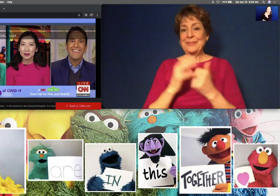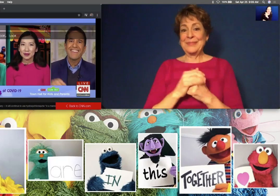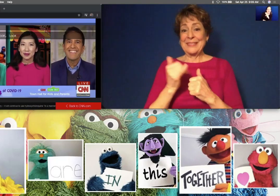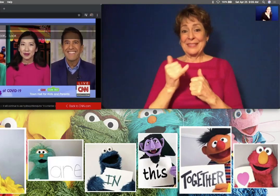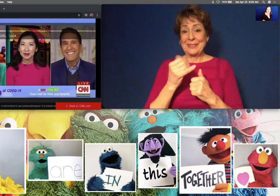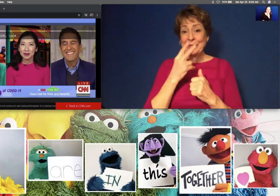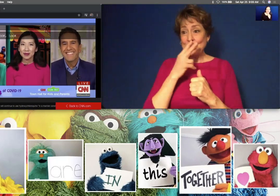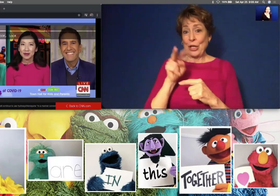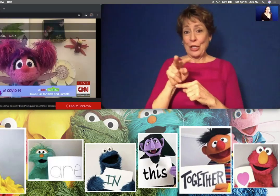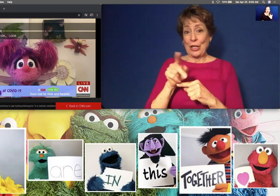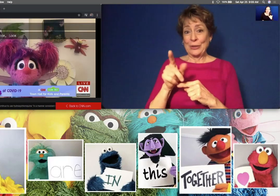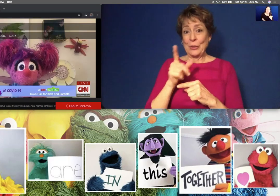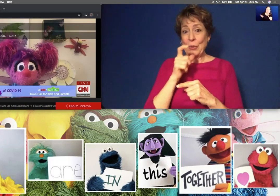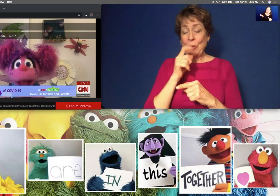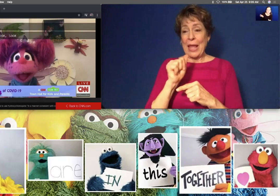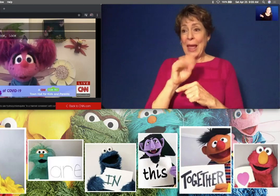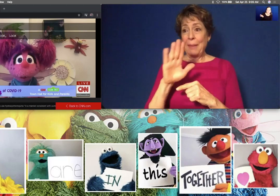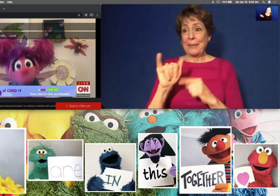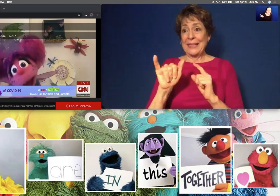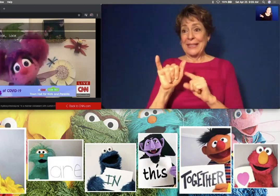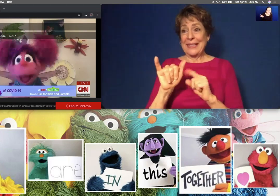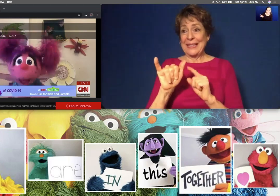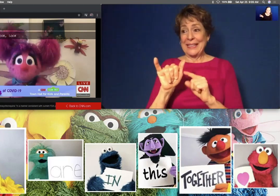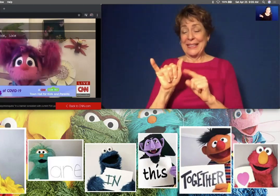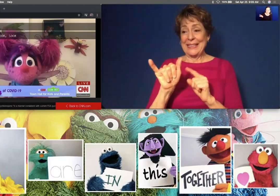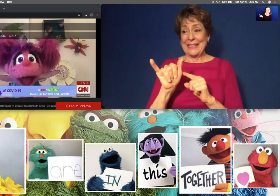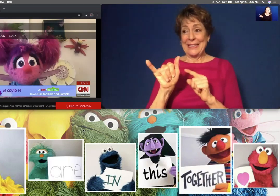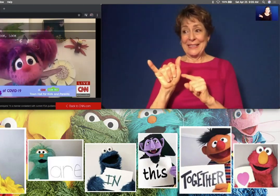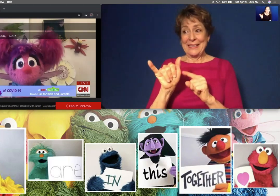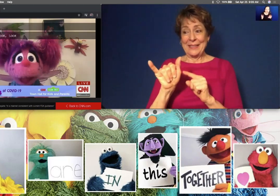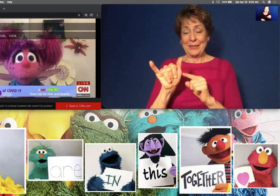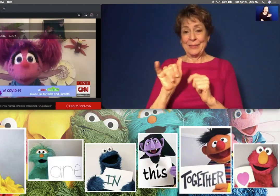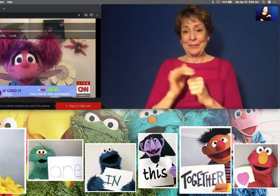Hey, everybody, look. Look, it's Abby Cadabby. Hey, Abby.